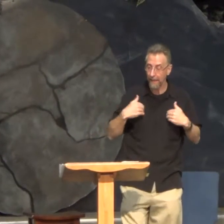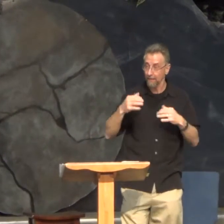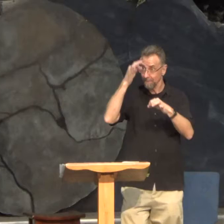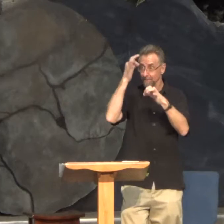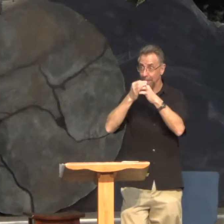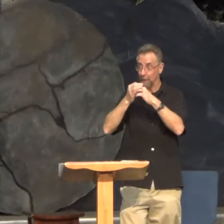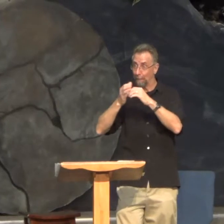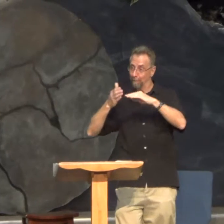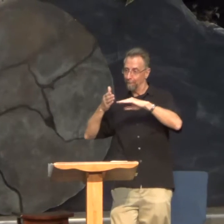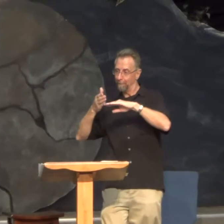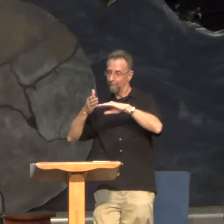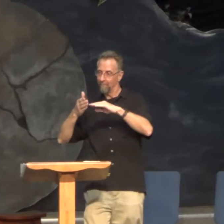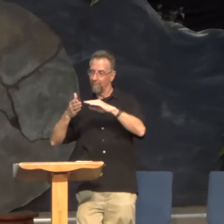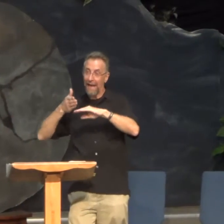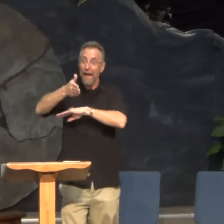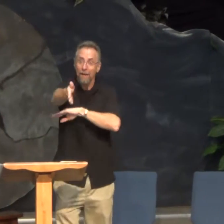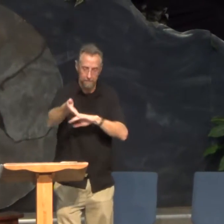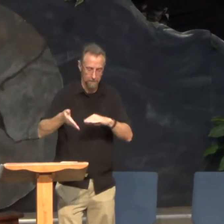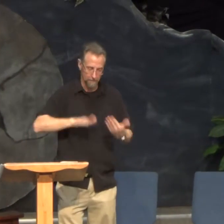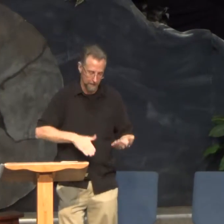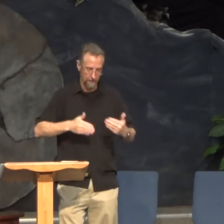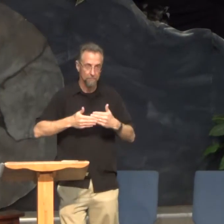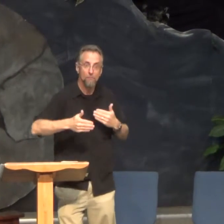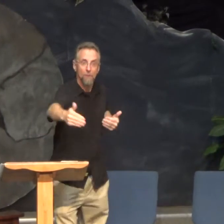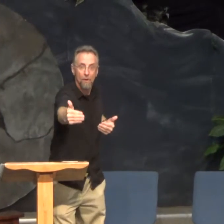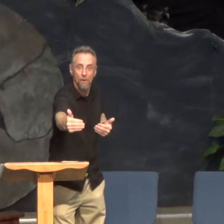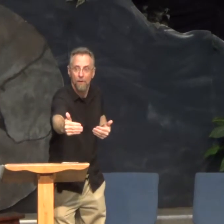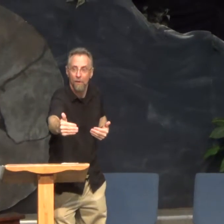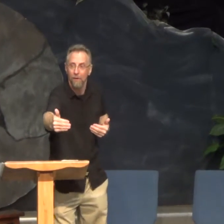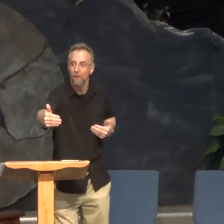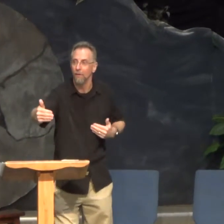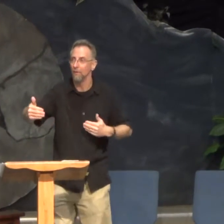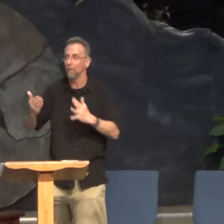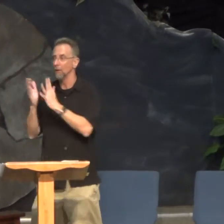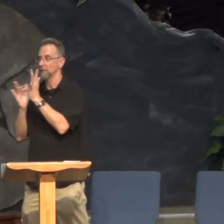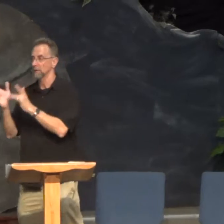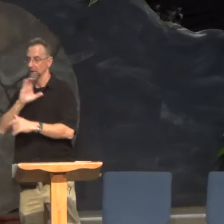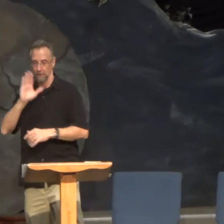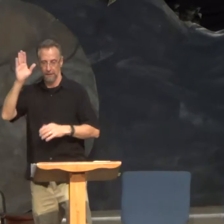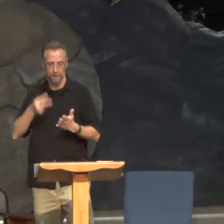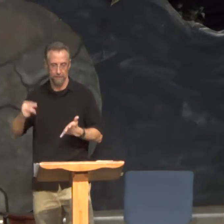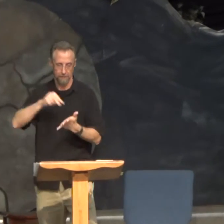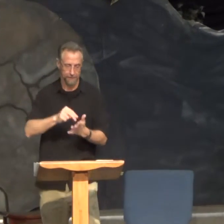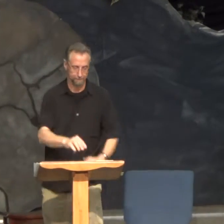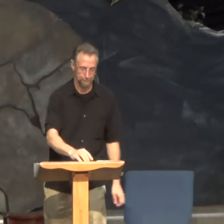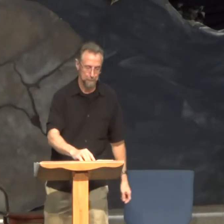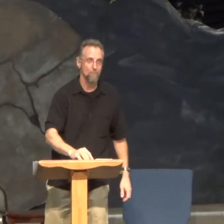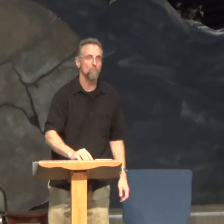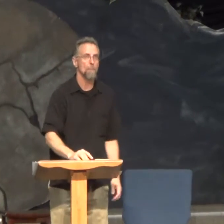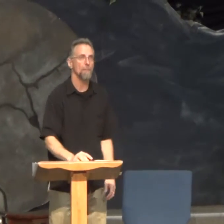But yet, we can have faith that after death, we will be with Him, that Jesus Christ, who was